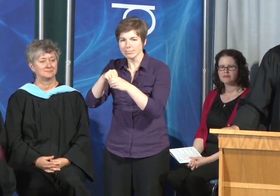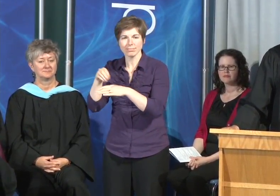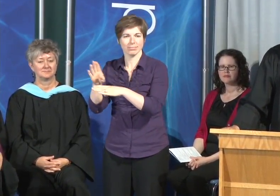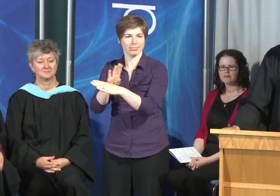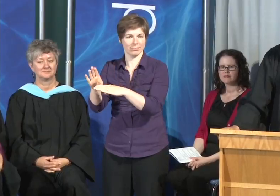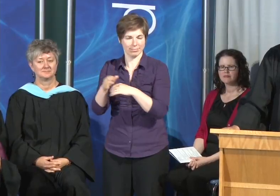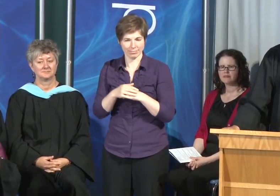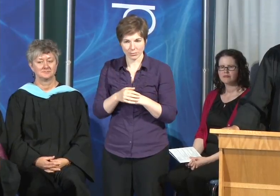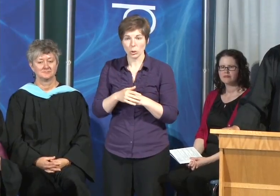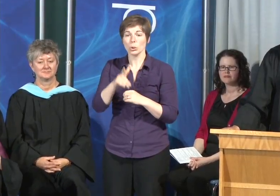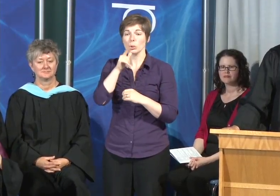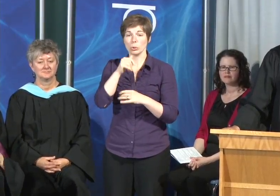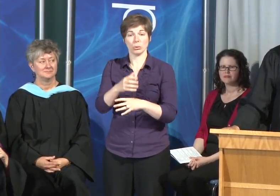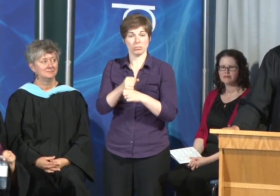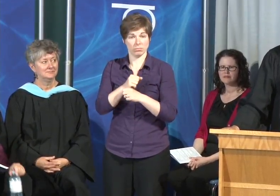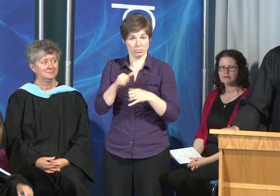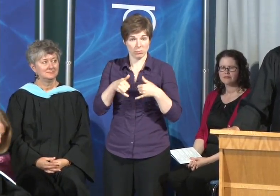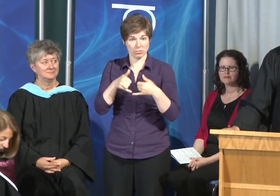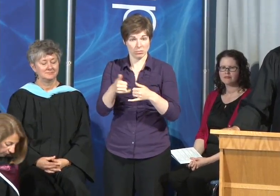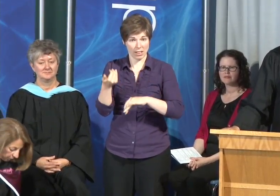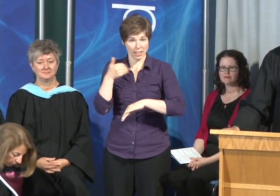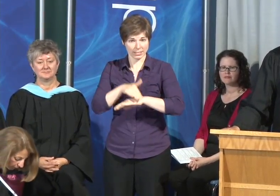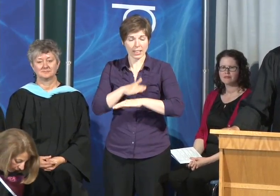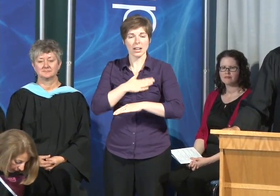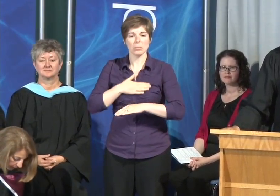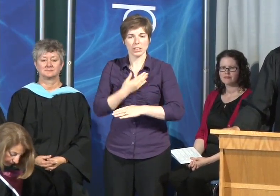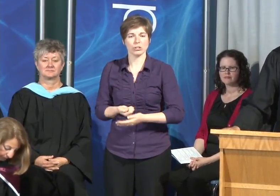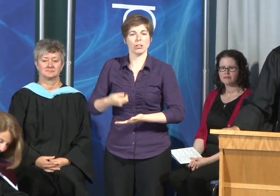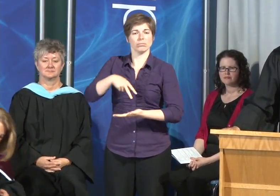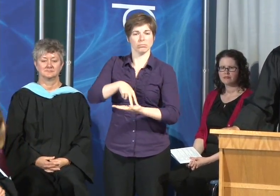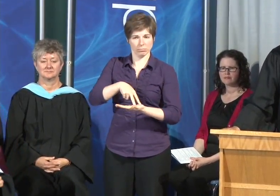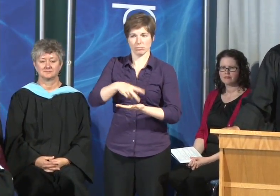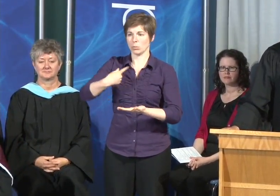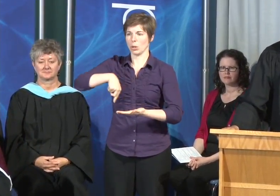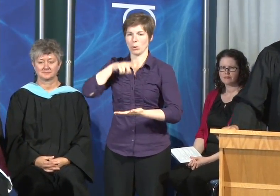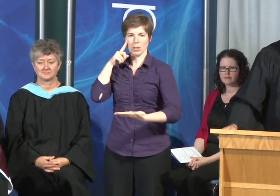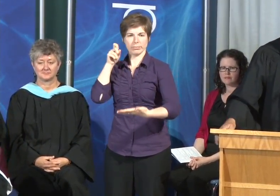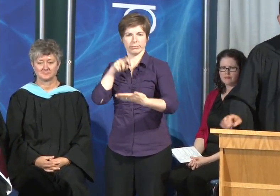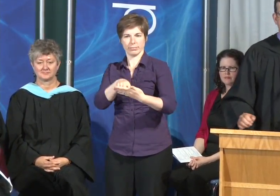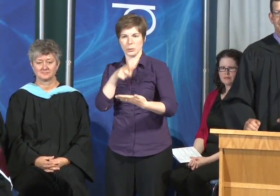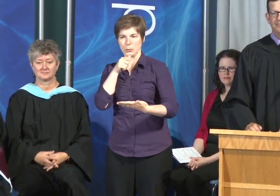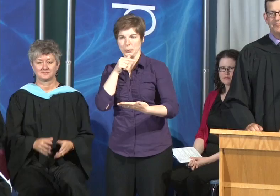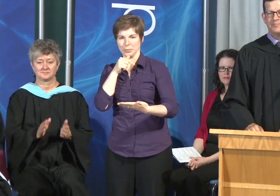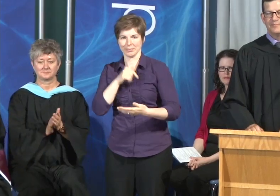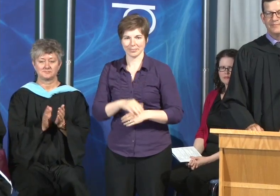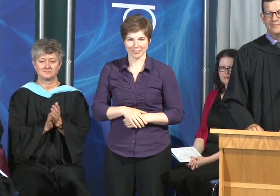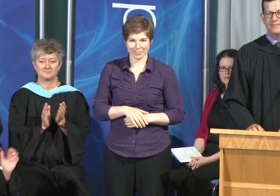those graduates, please, who received awards last night to please rise and be recognized for your achievements.